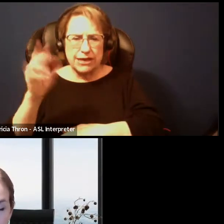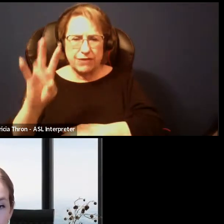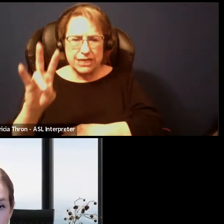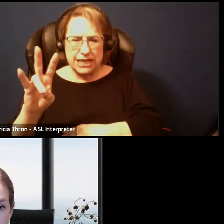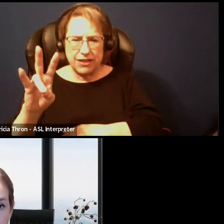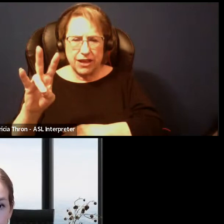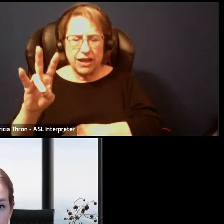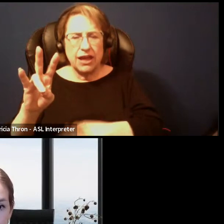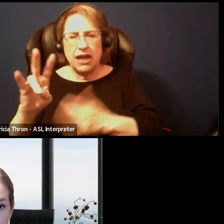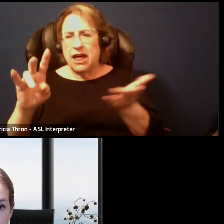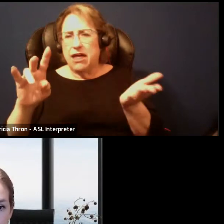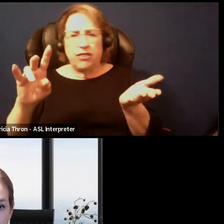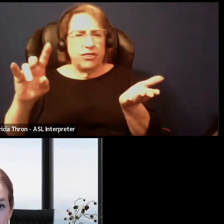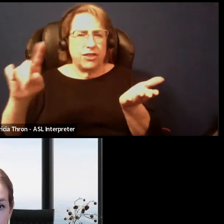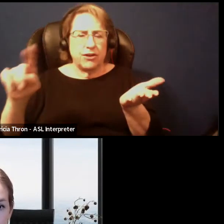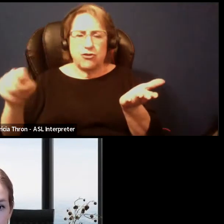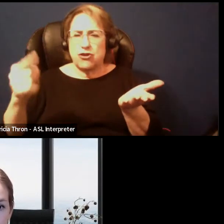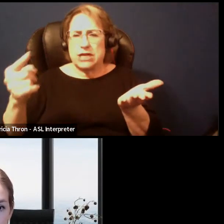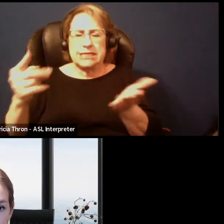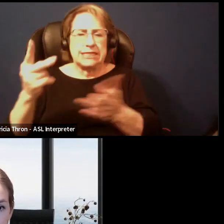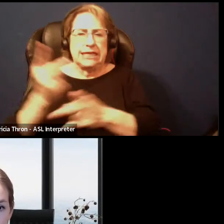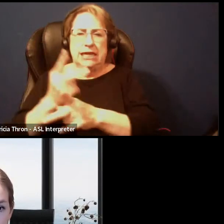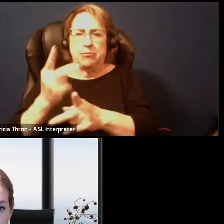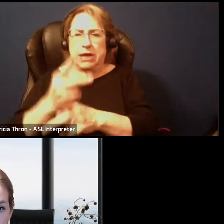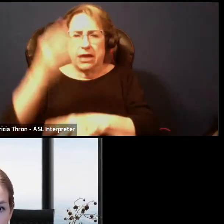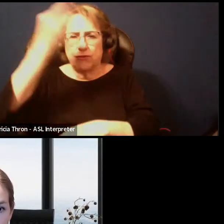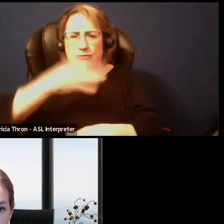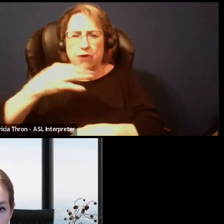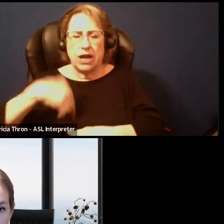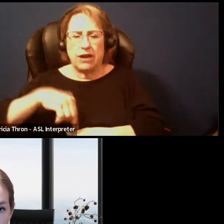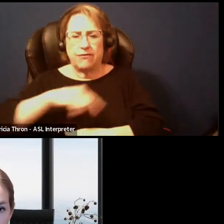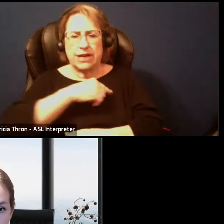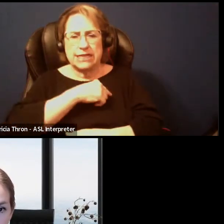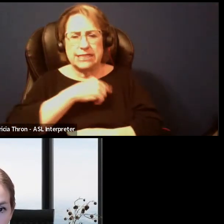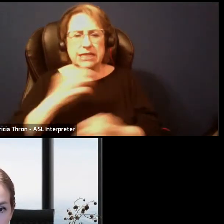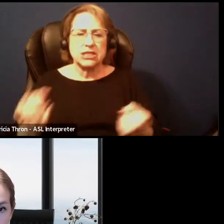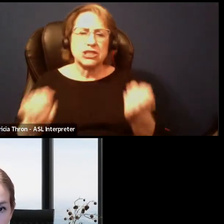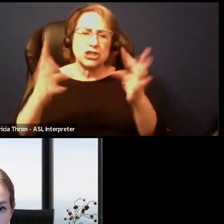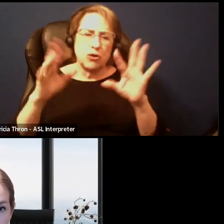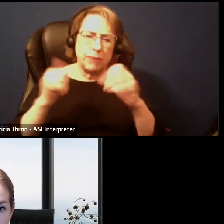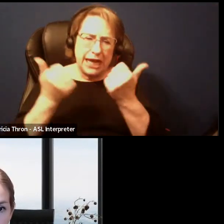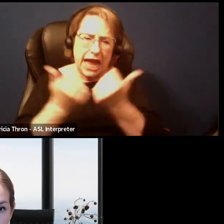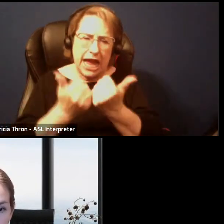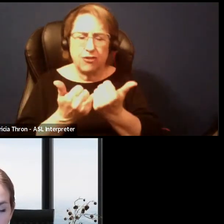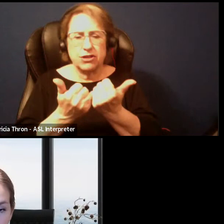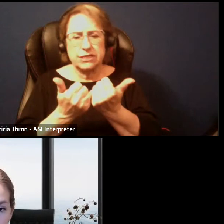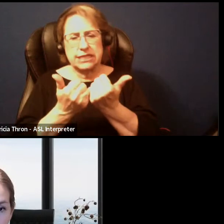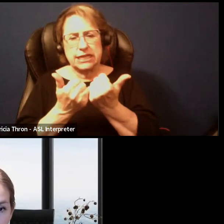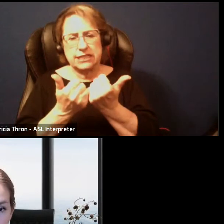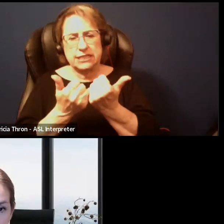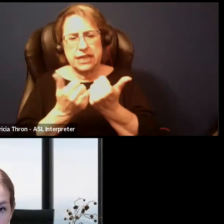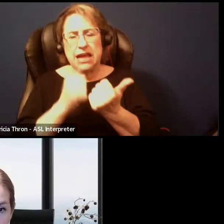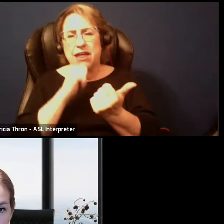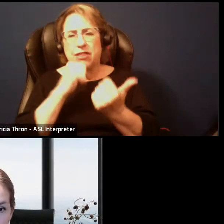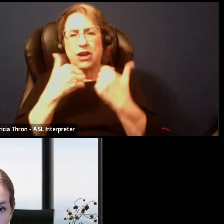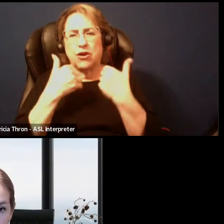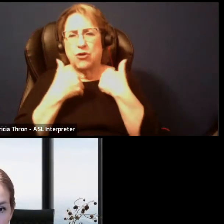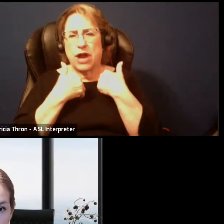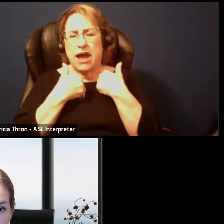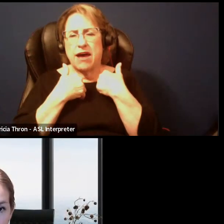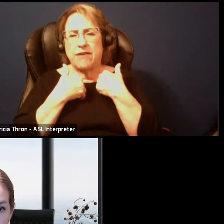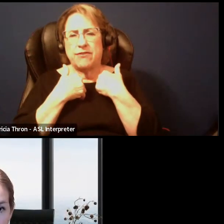road to keep it in front of us. And like so many agencies, and they don't have a long-term solution to